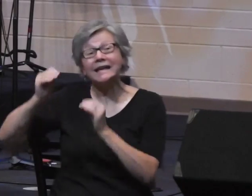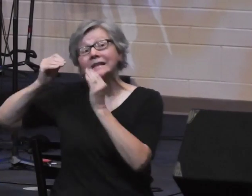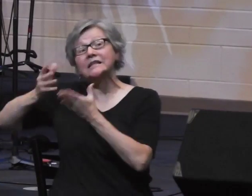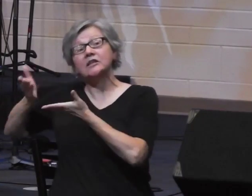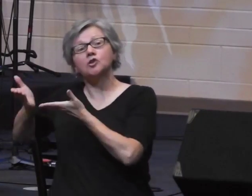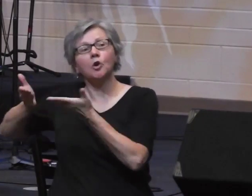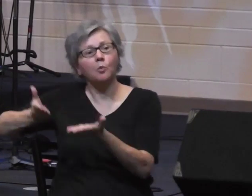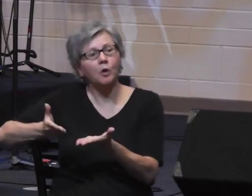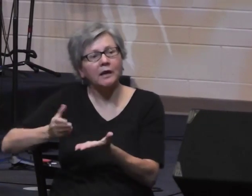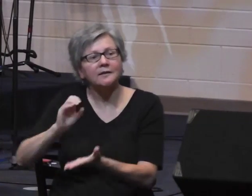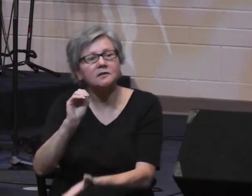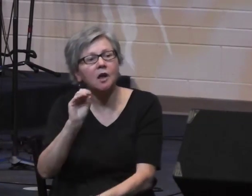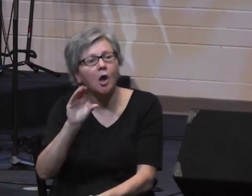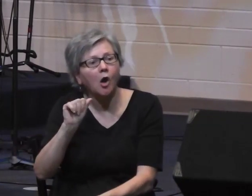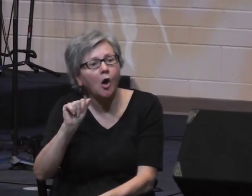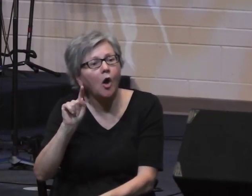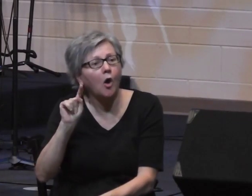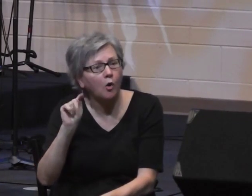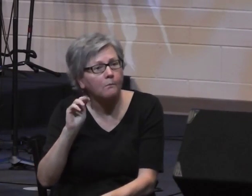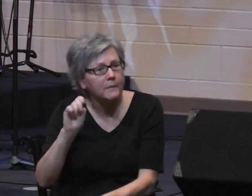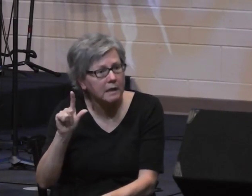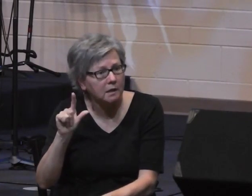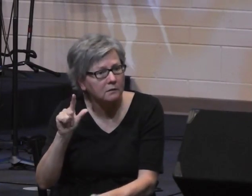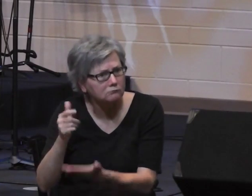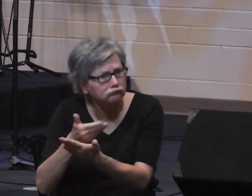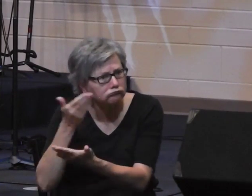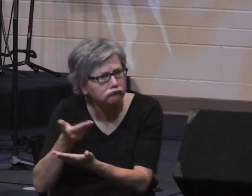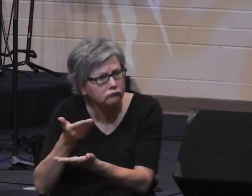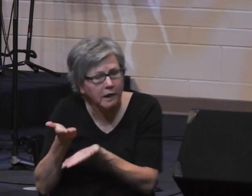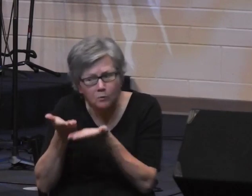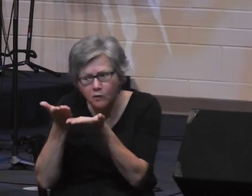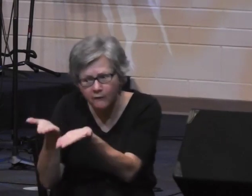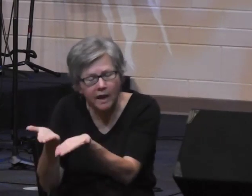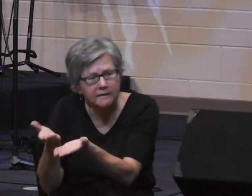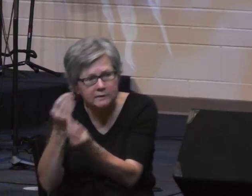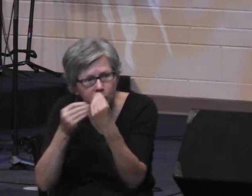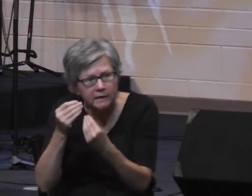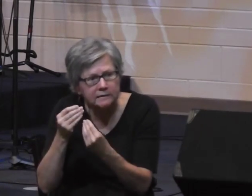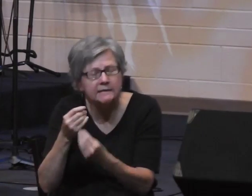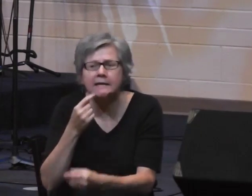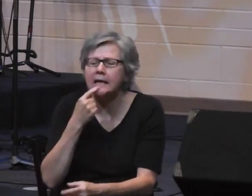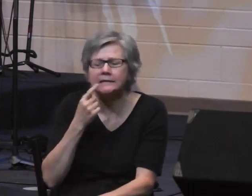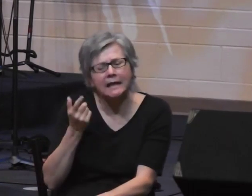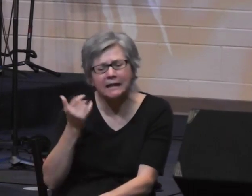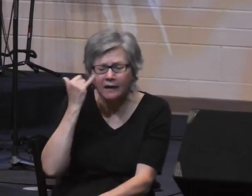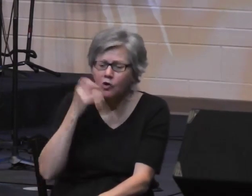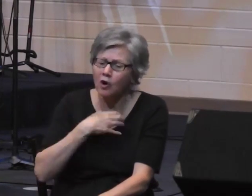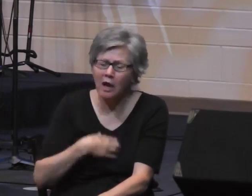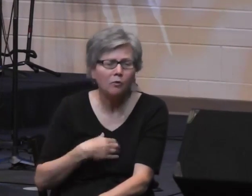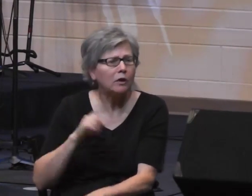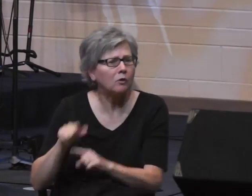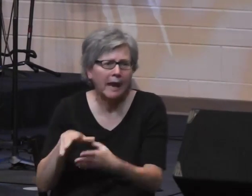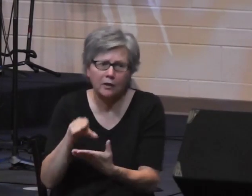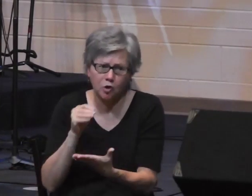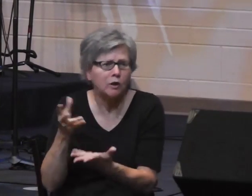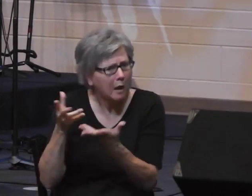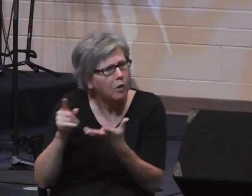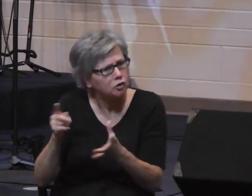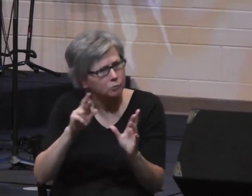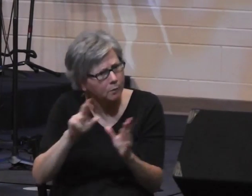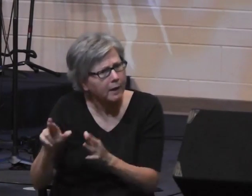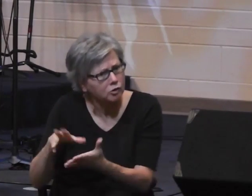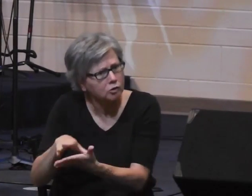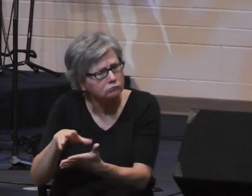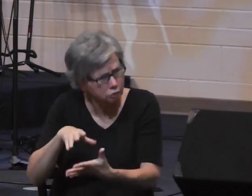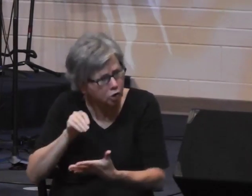feed the students and say things like, a hungry learner is not a prepared learner, and I want you guys to be prepared for the day. And this teacher was just